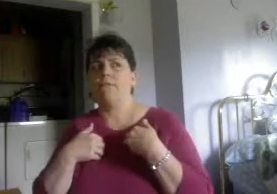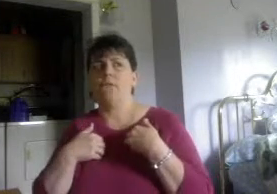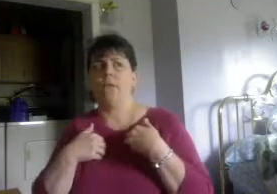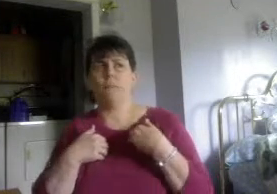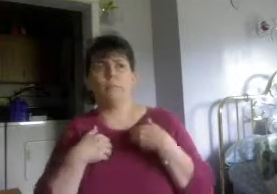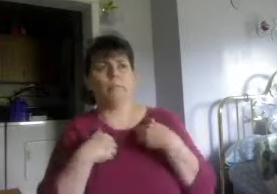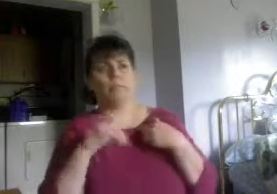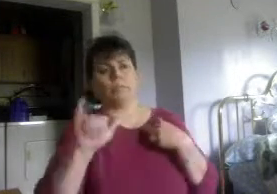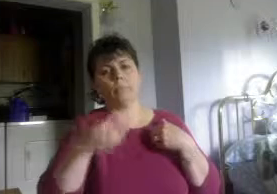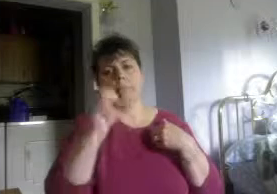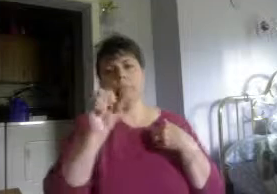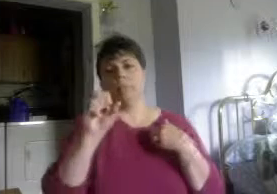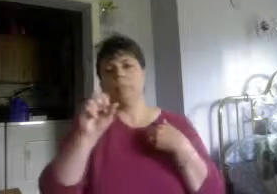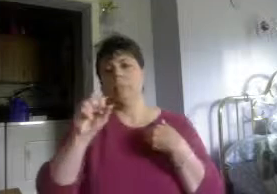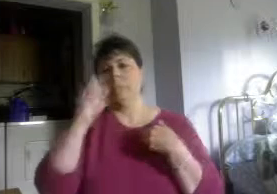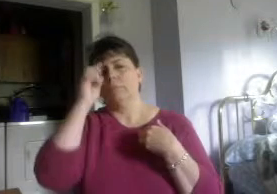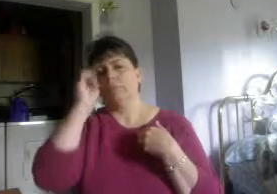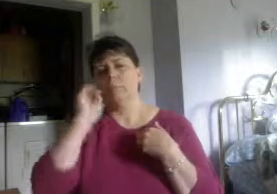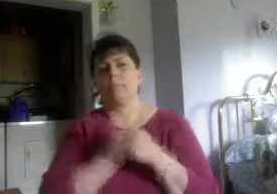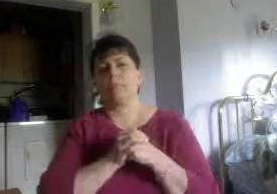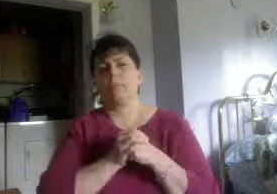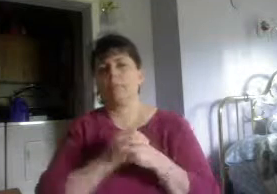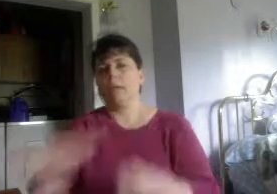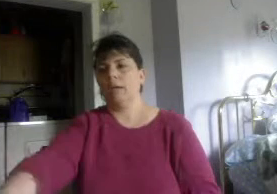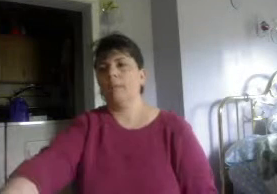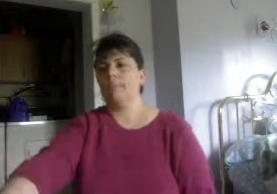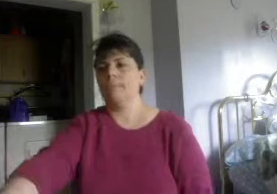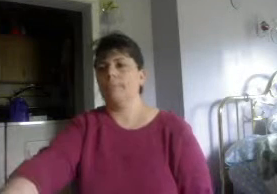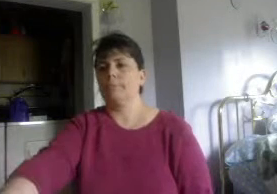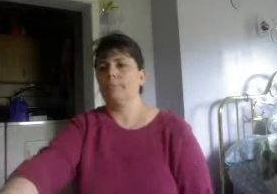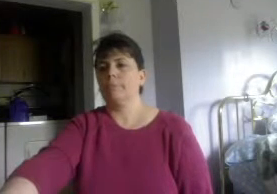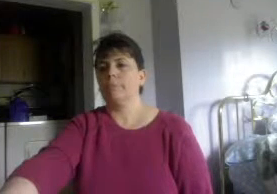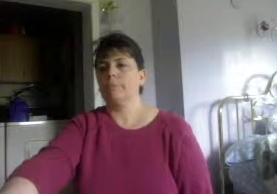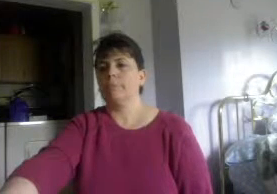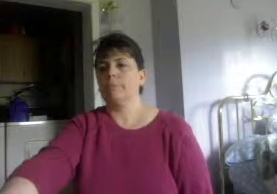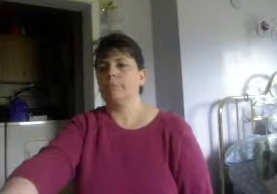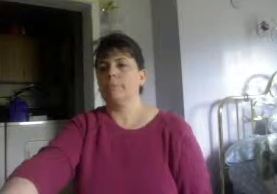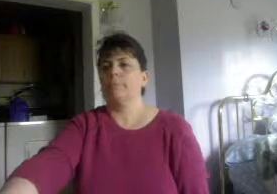as an excuse for their own failures. So you see, there's a whole host of statements. Just put in statements